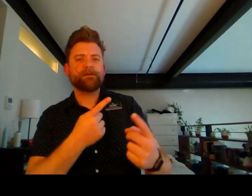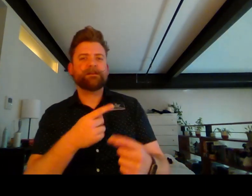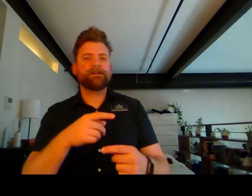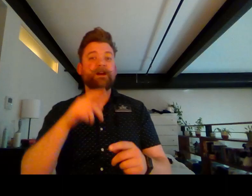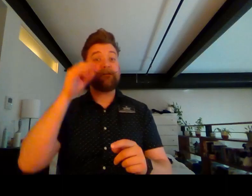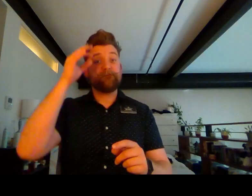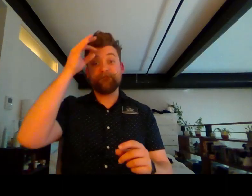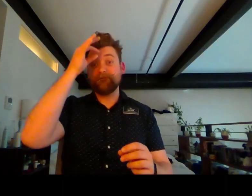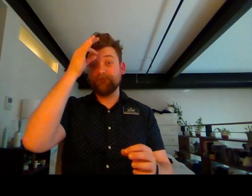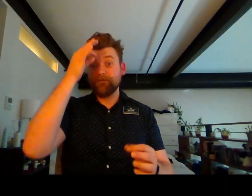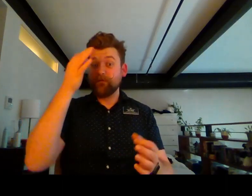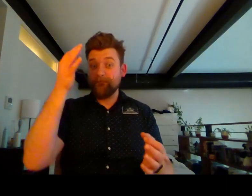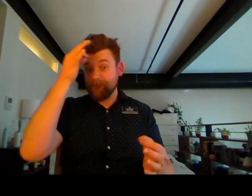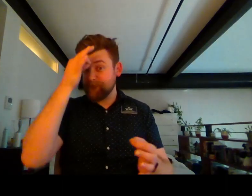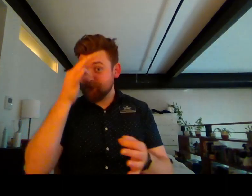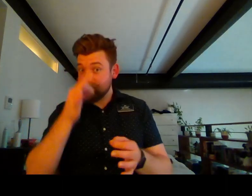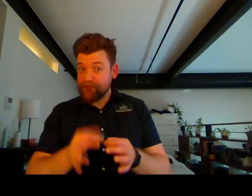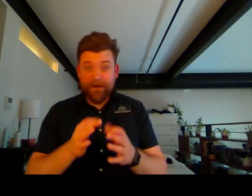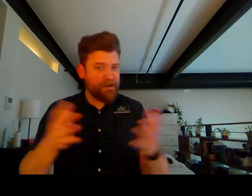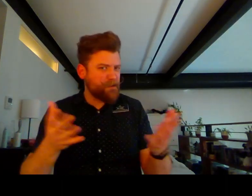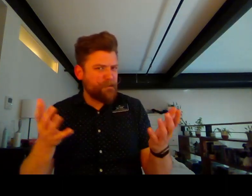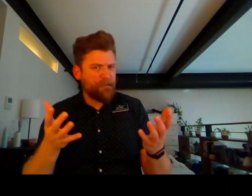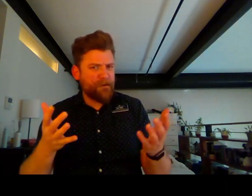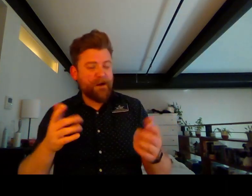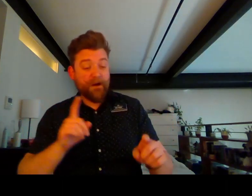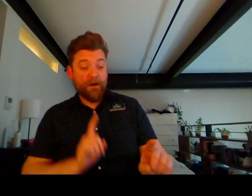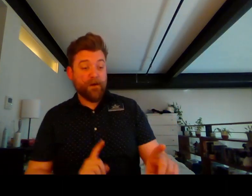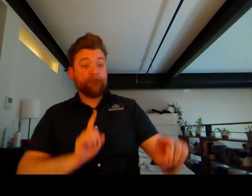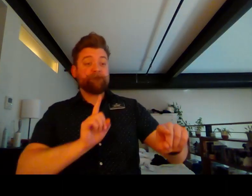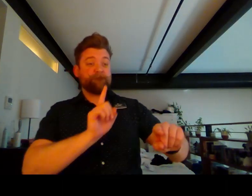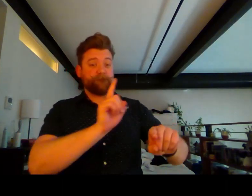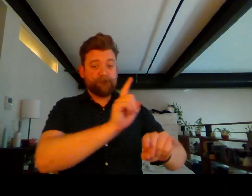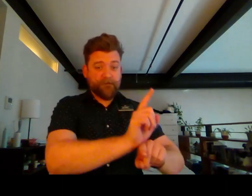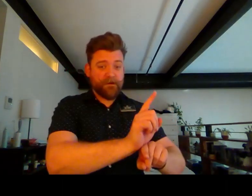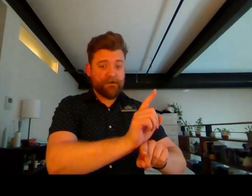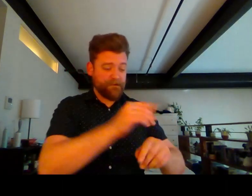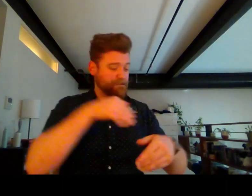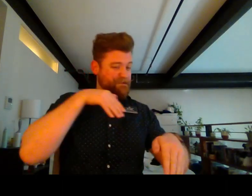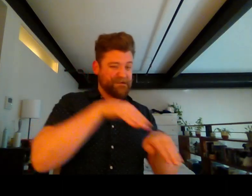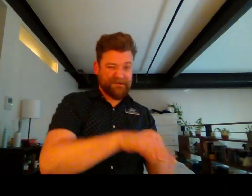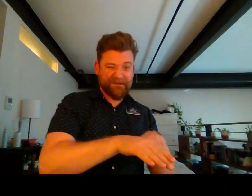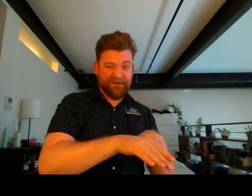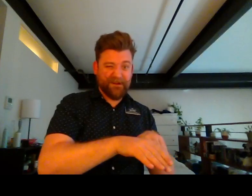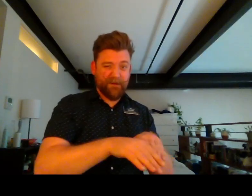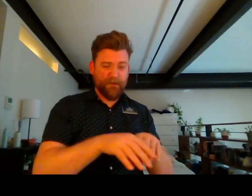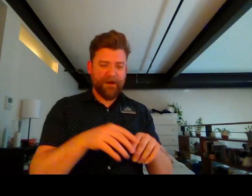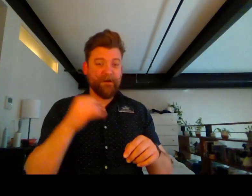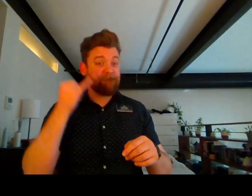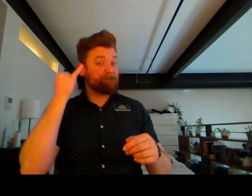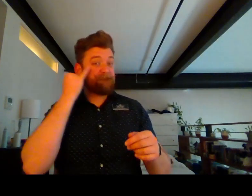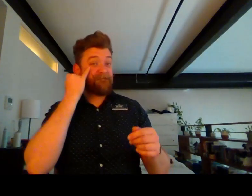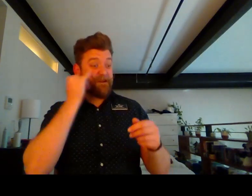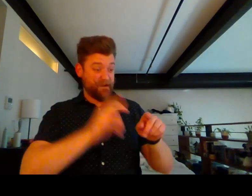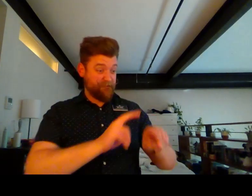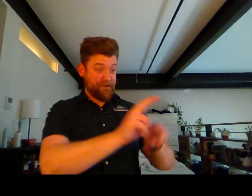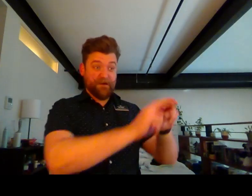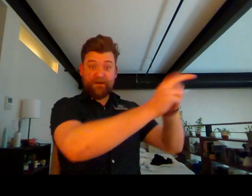you don't see the whole staircase. Your words inspired me to dream beyond what I can